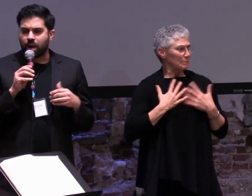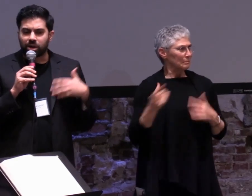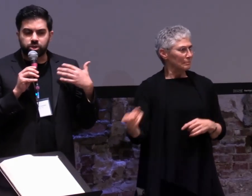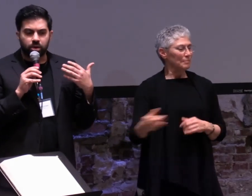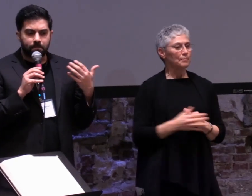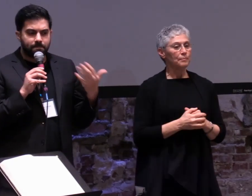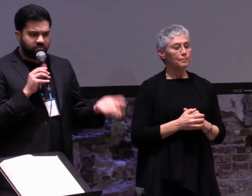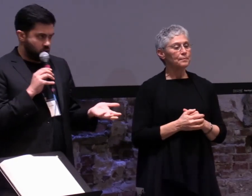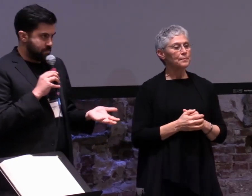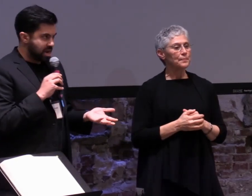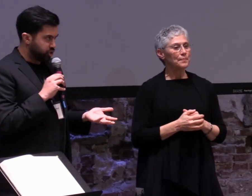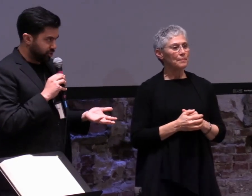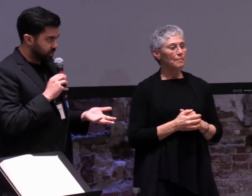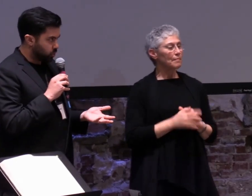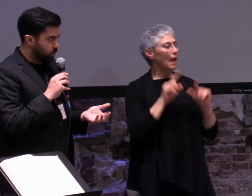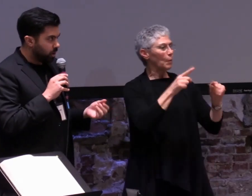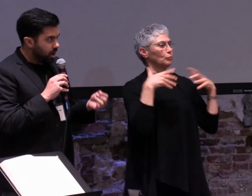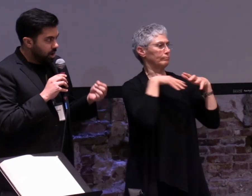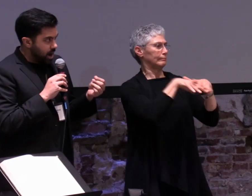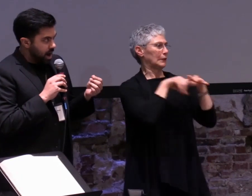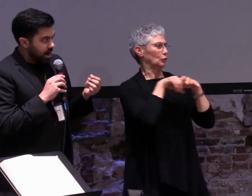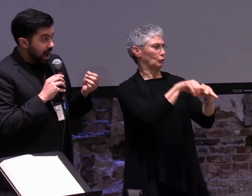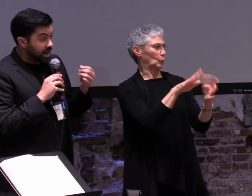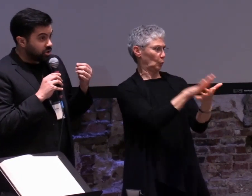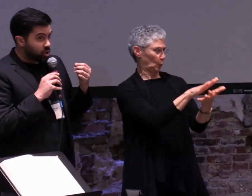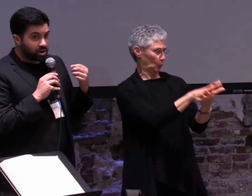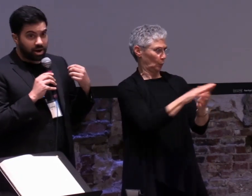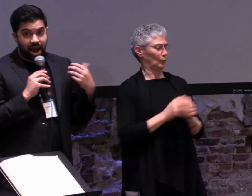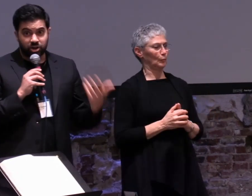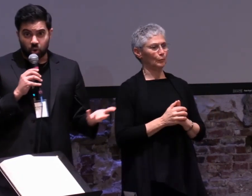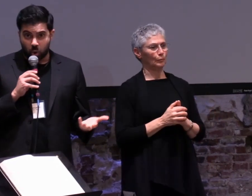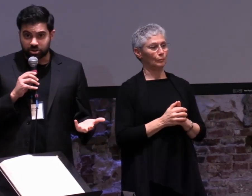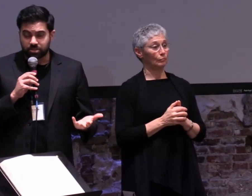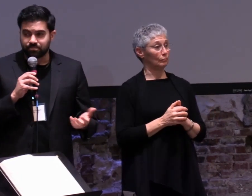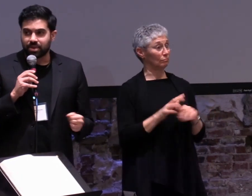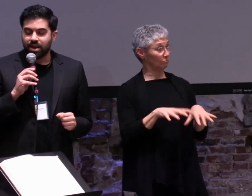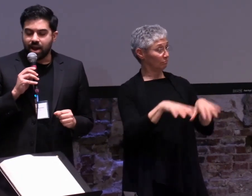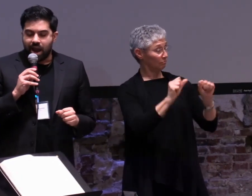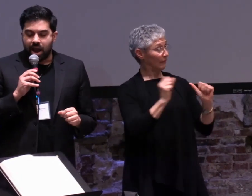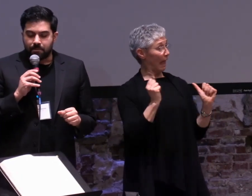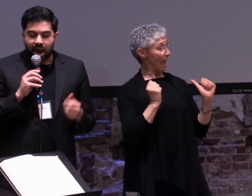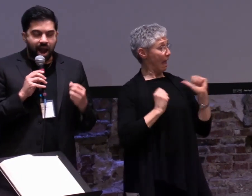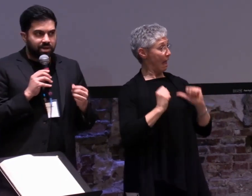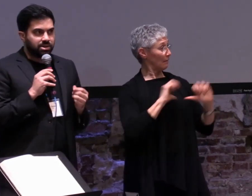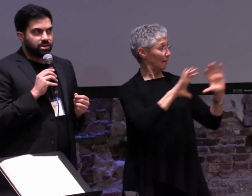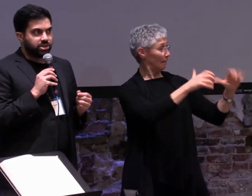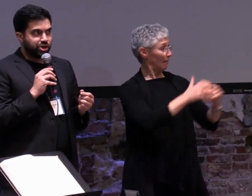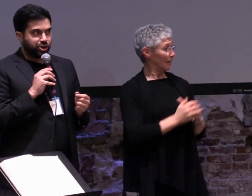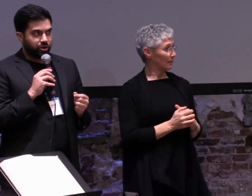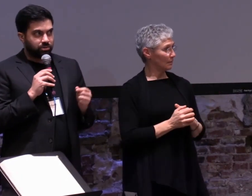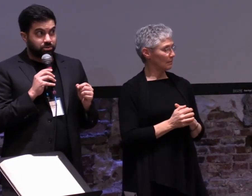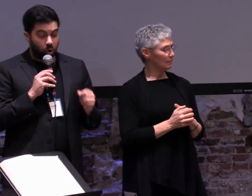I went to a very mainstream school, and I took an acting course. And my acting teacher told